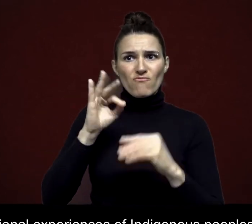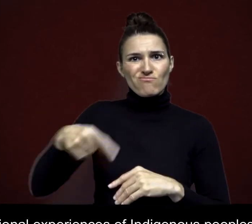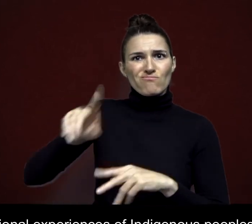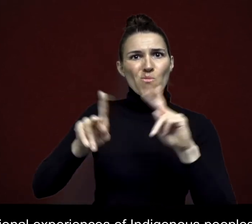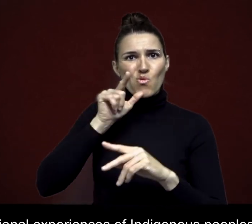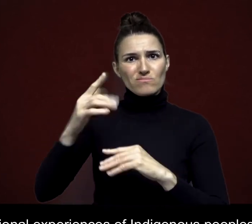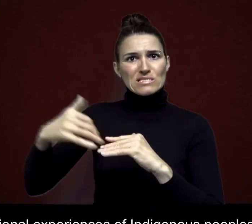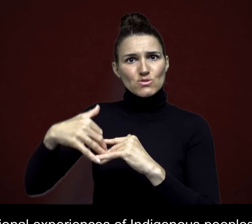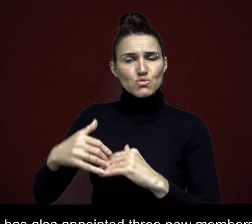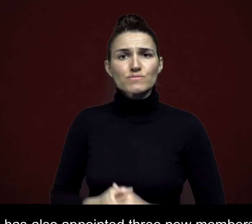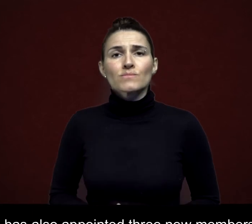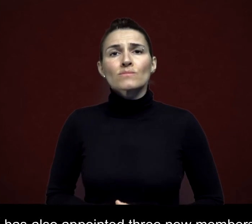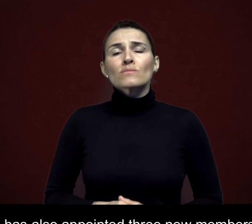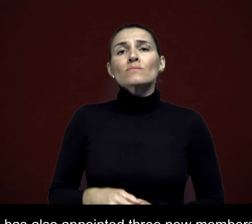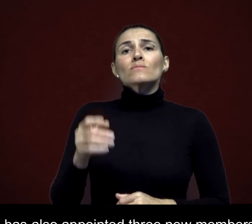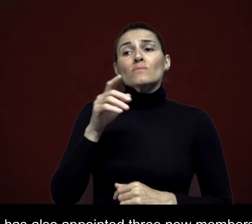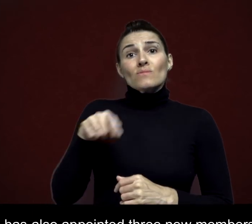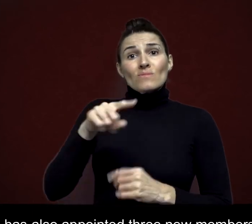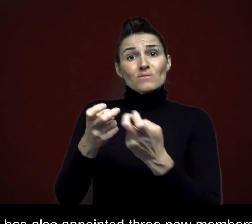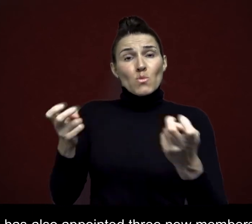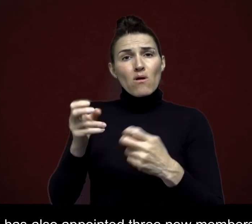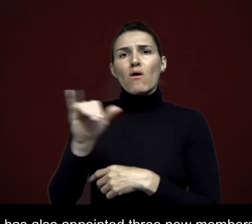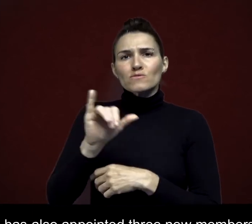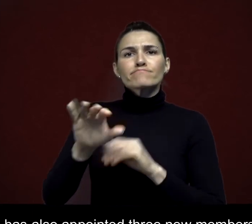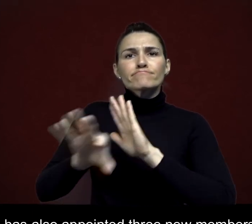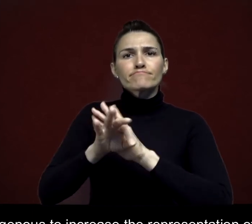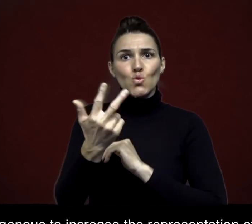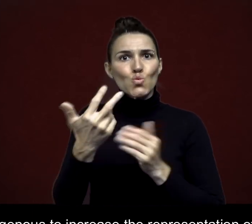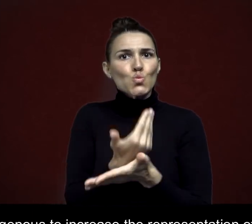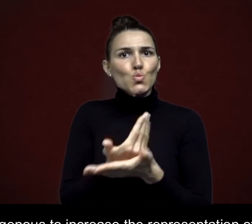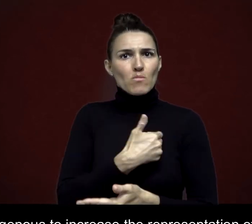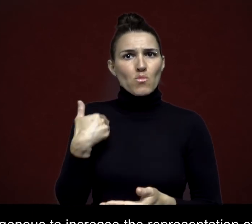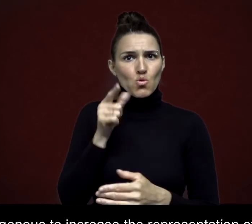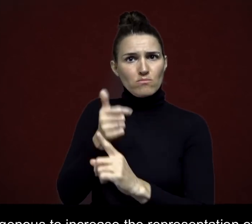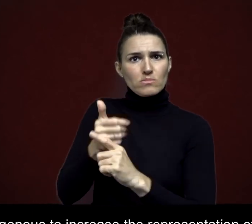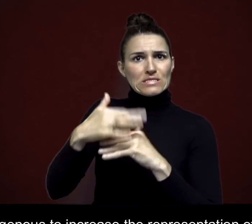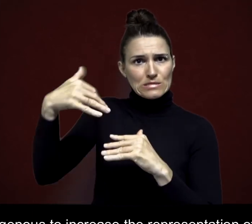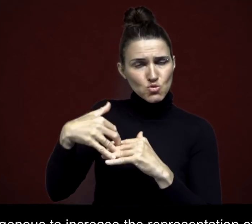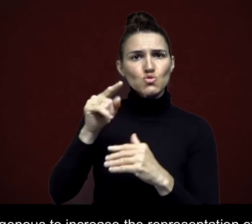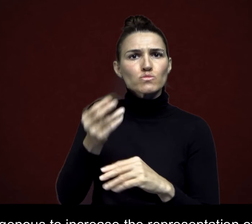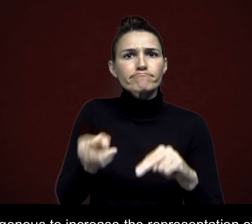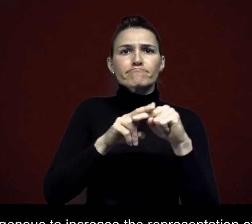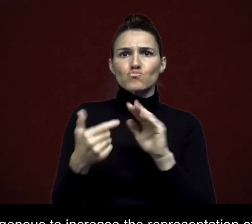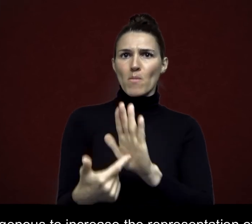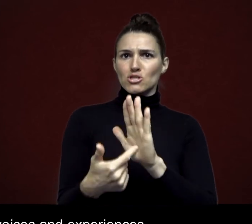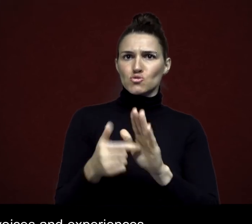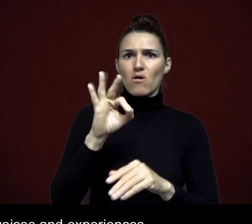peoples. The tribunal has also appointed 3 new members who are Indigenous to increase the representation of Indigenous